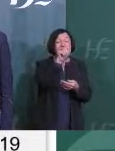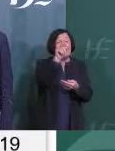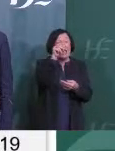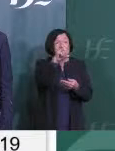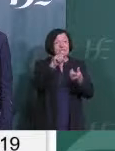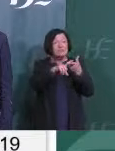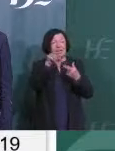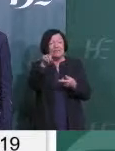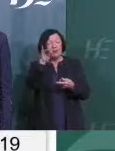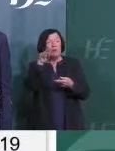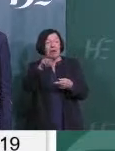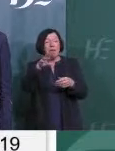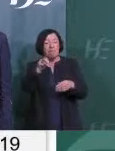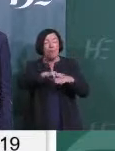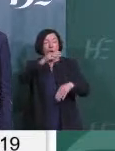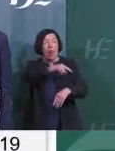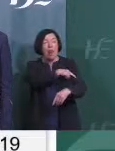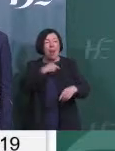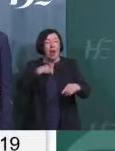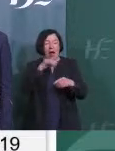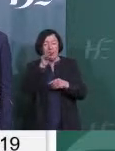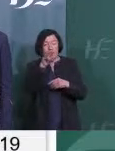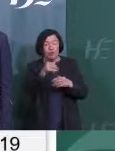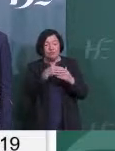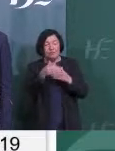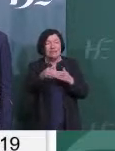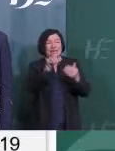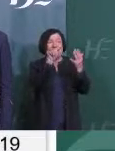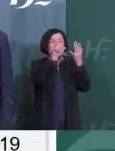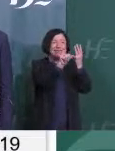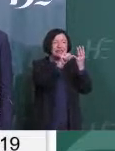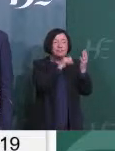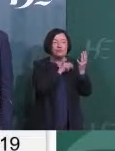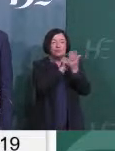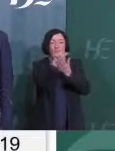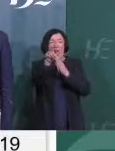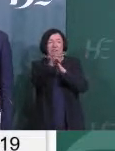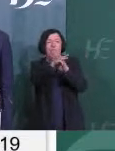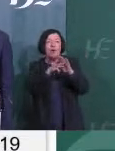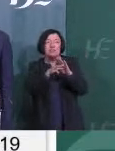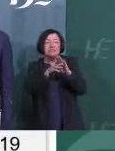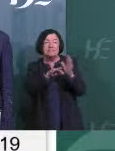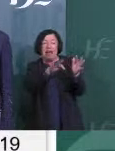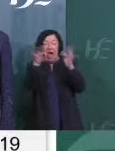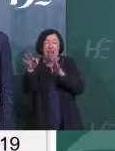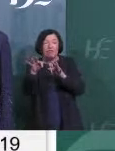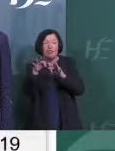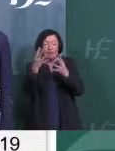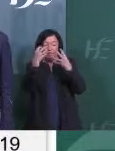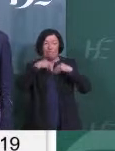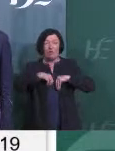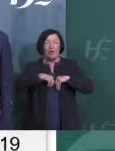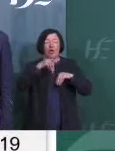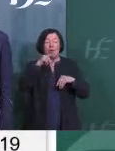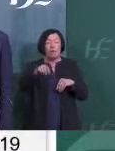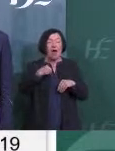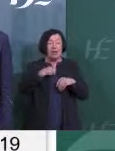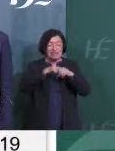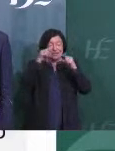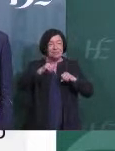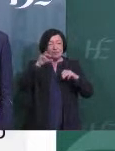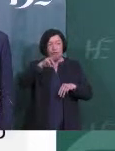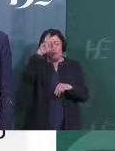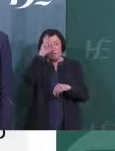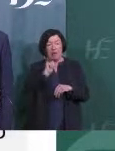to longer lasting immunity than we thought. 6 to 12 months after infection may become reactivated and allow our immune system to remember the virus should